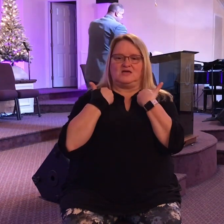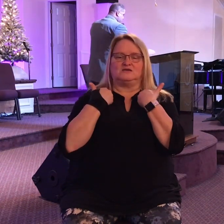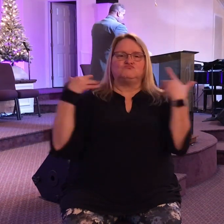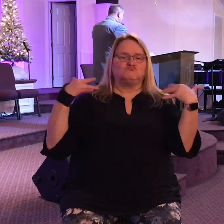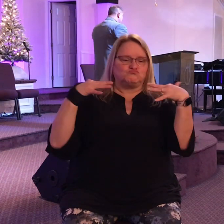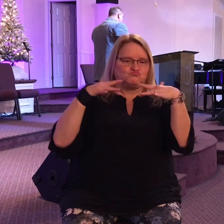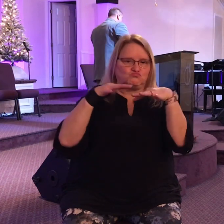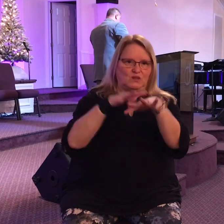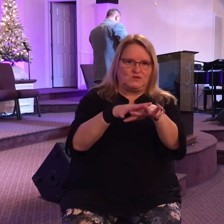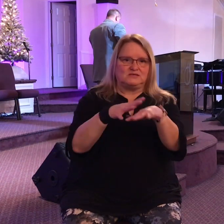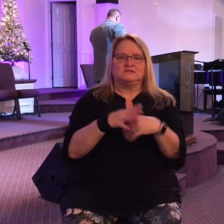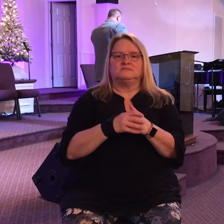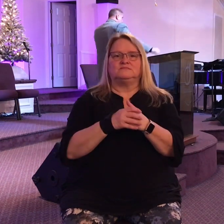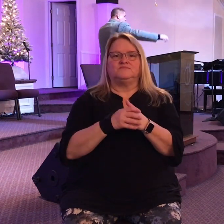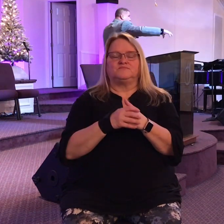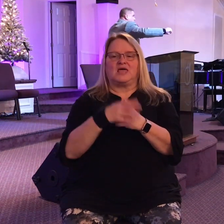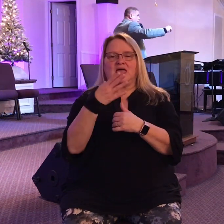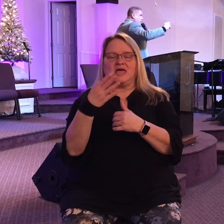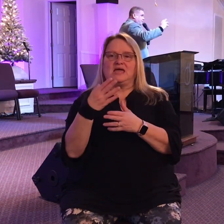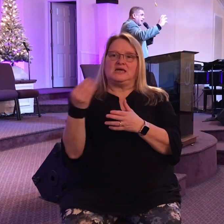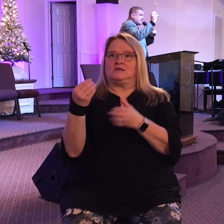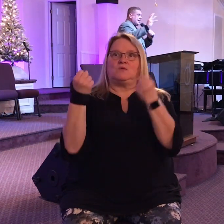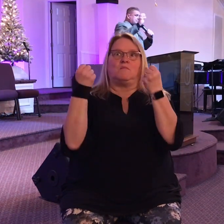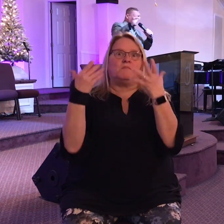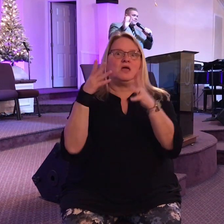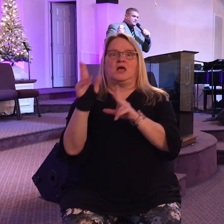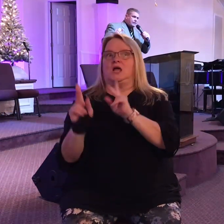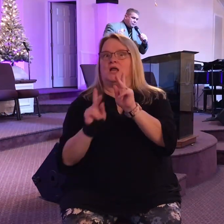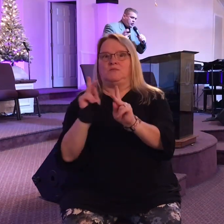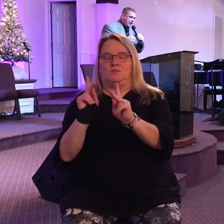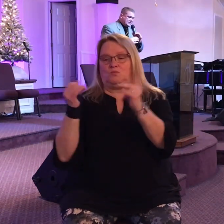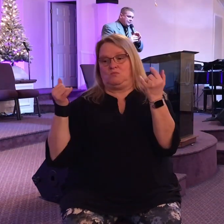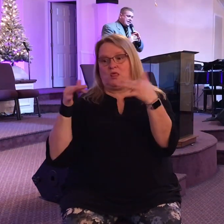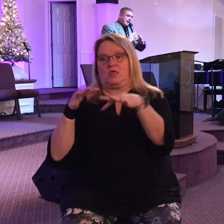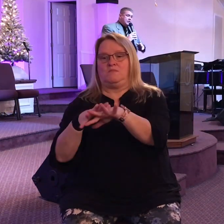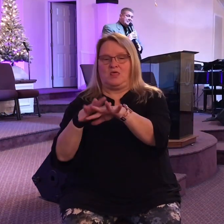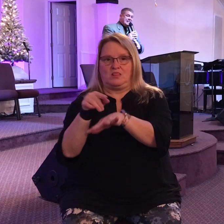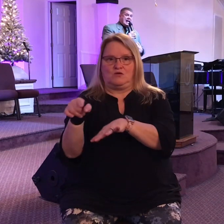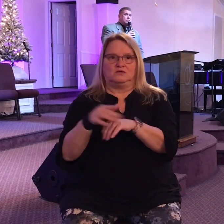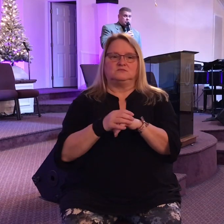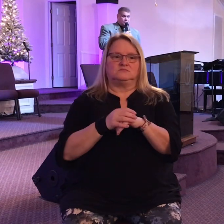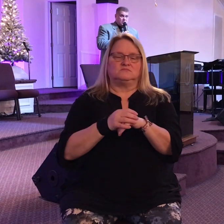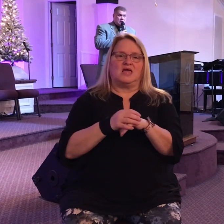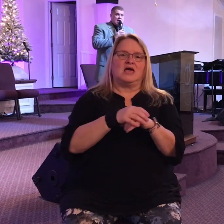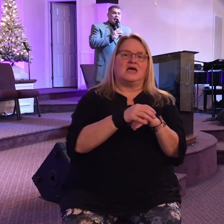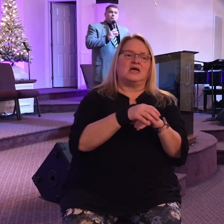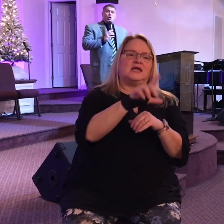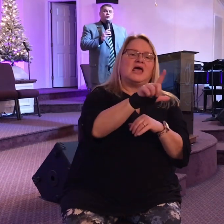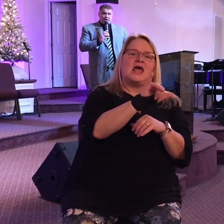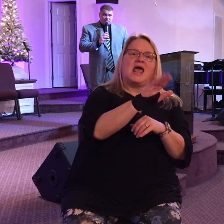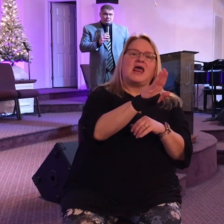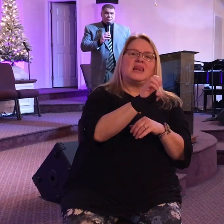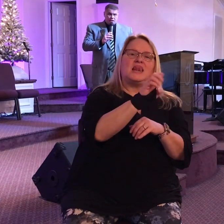liberal pastor in that area who fancied himself as very progressive, he came to the city council